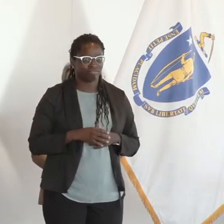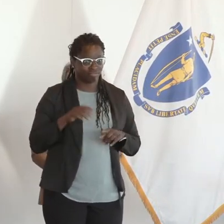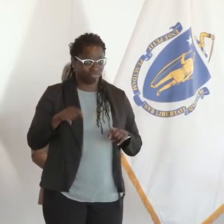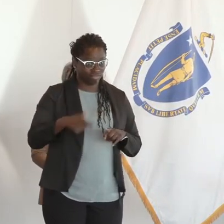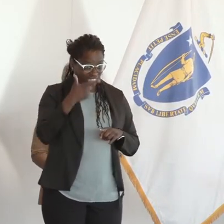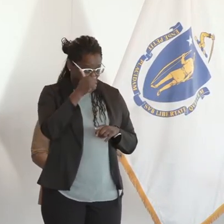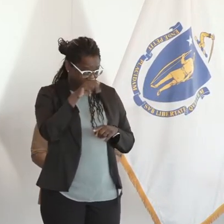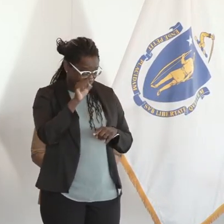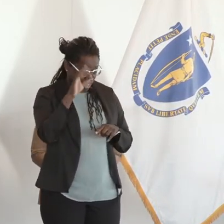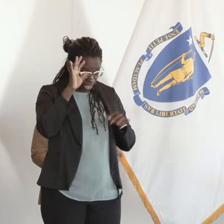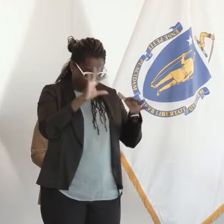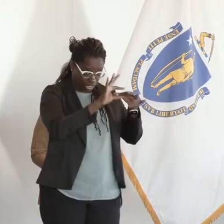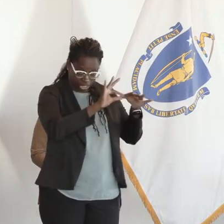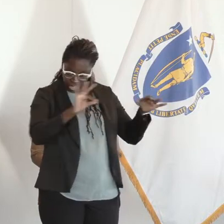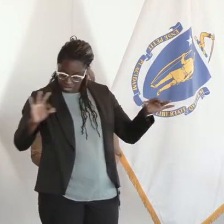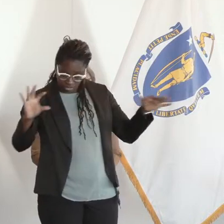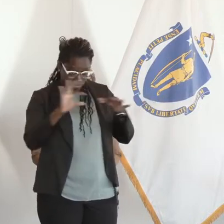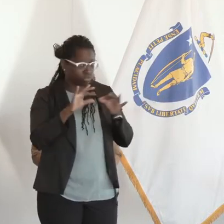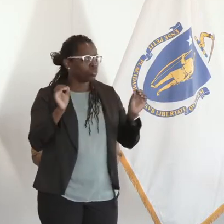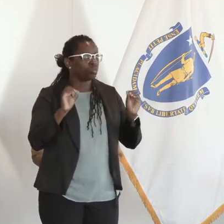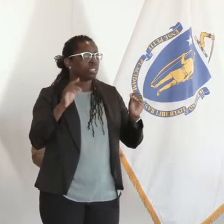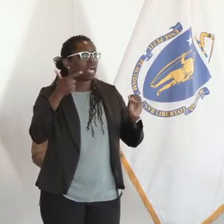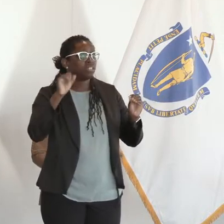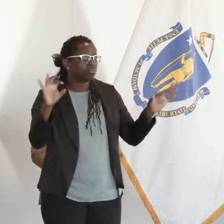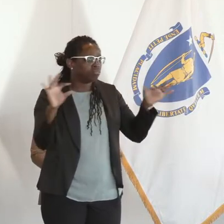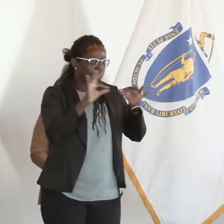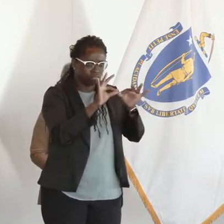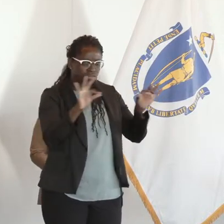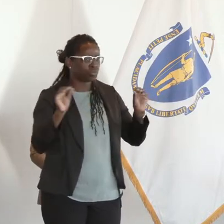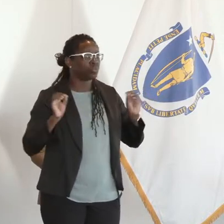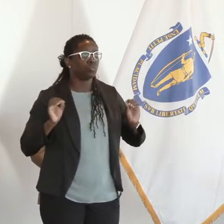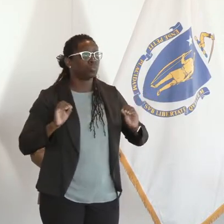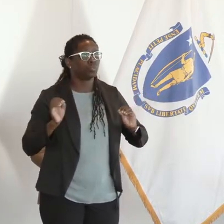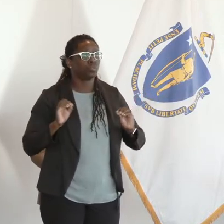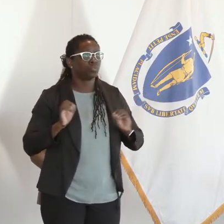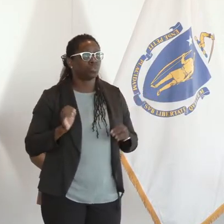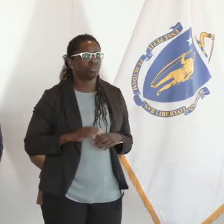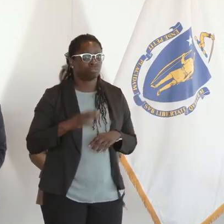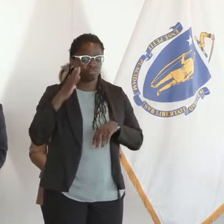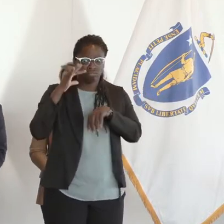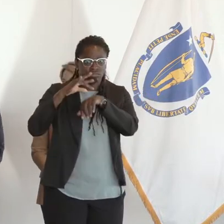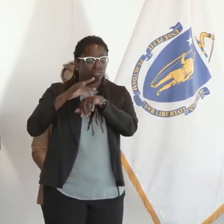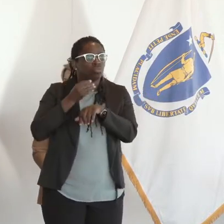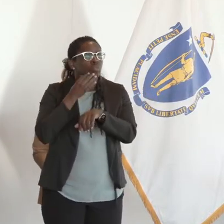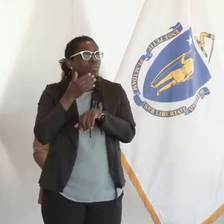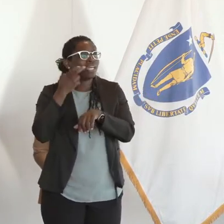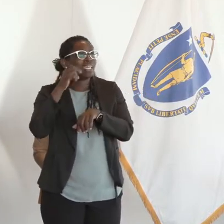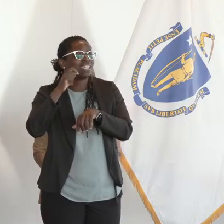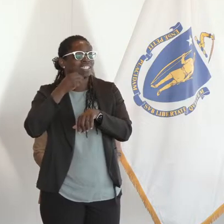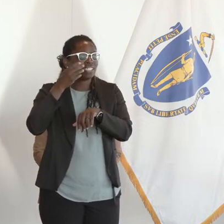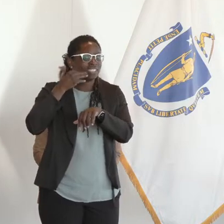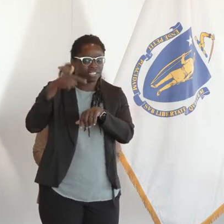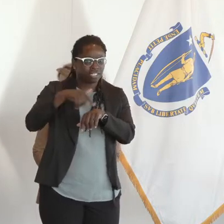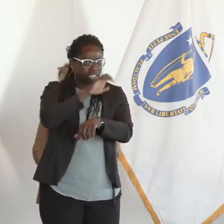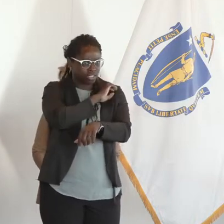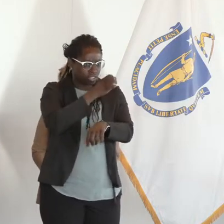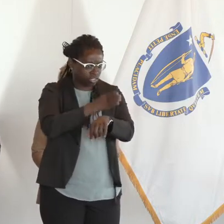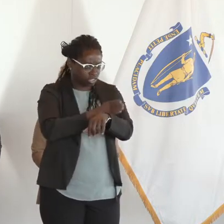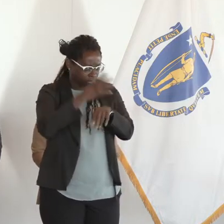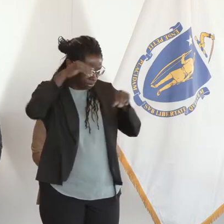to the building. Geothermal energy provides nearly all the heating and cooling for the building. Beneath our feet